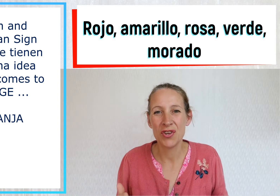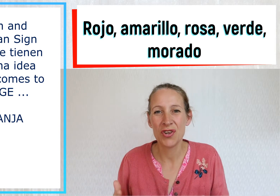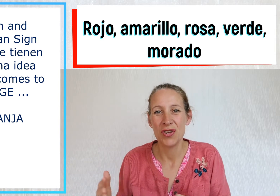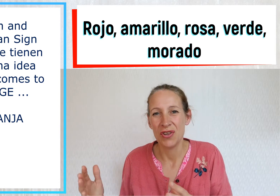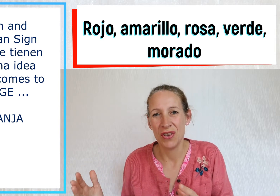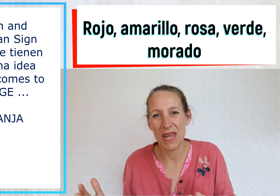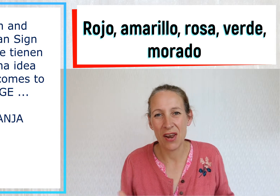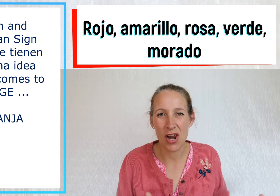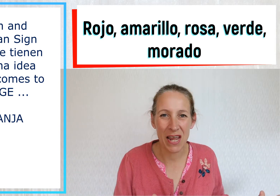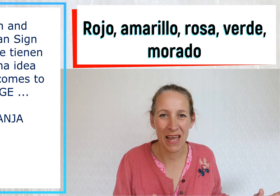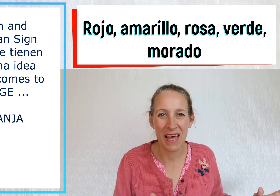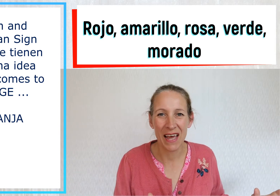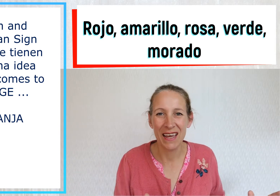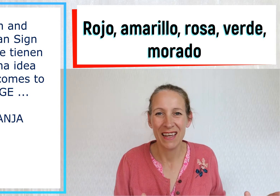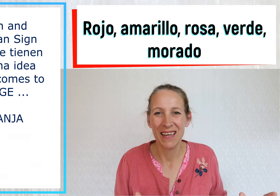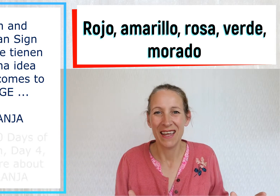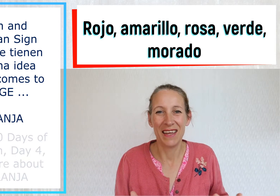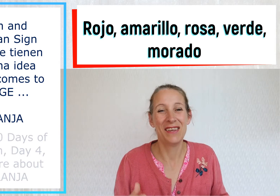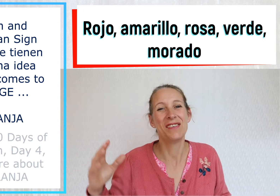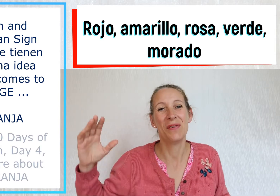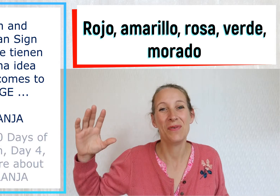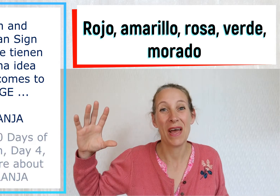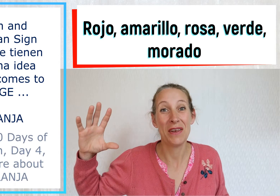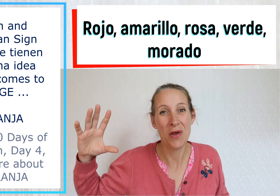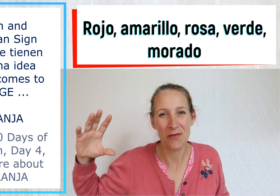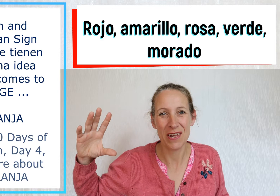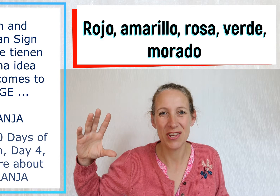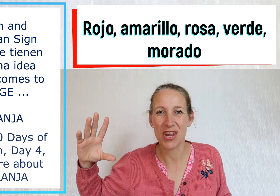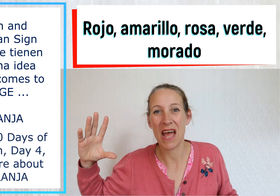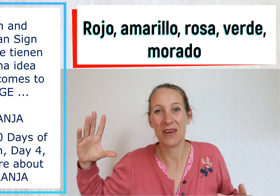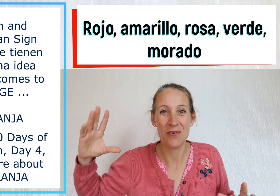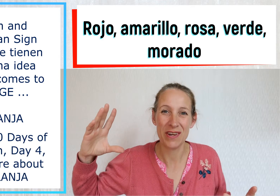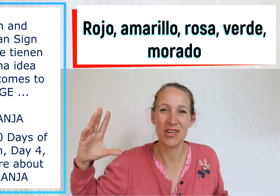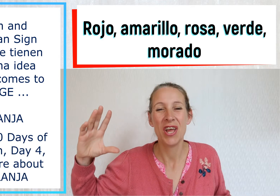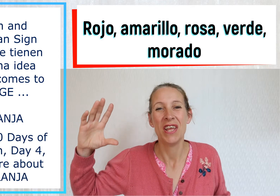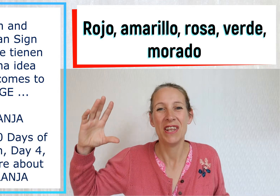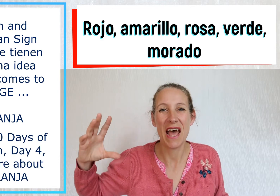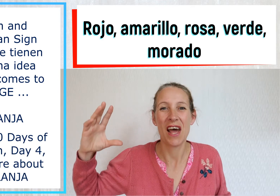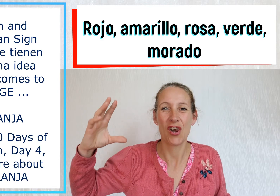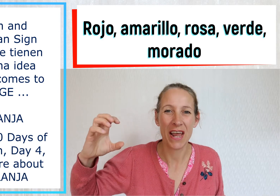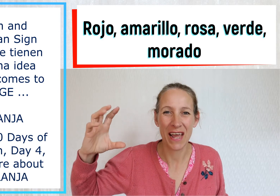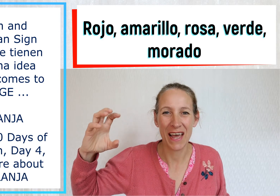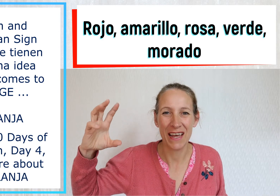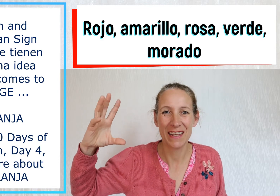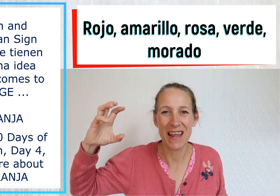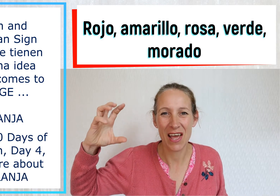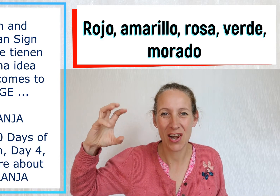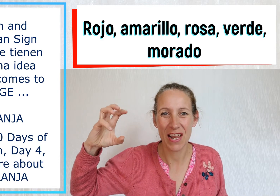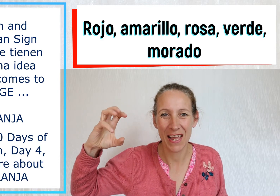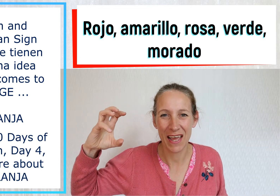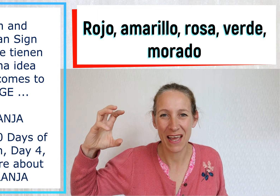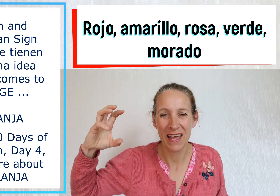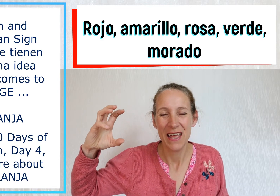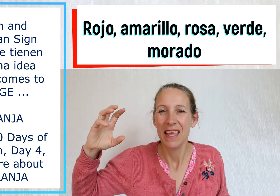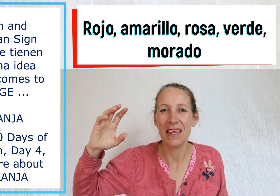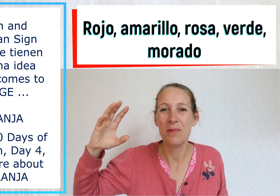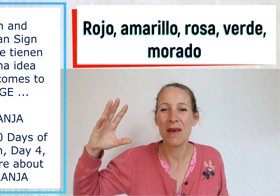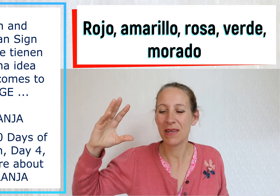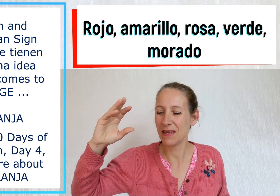orange, naranja. So an orange, naranja, naranja. In American,